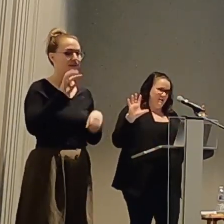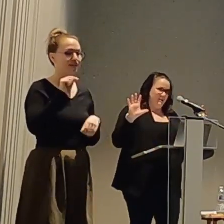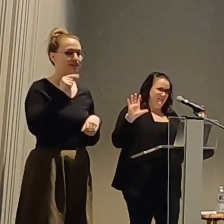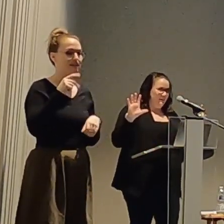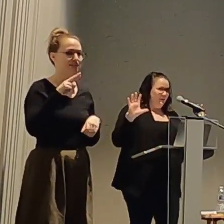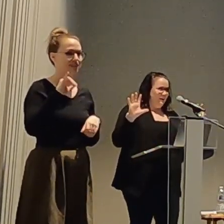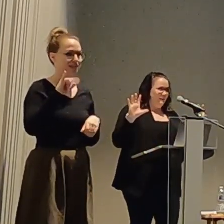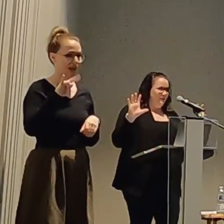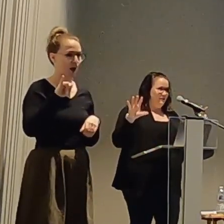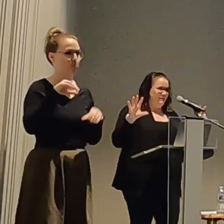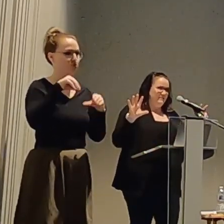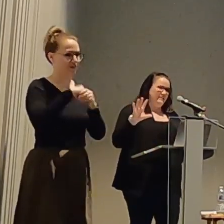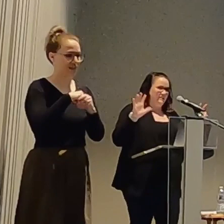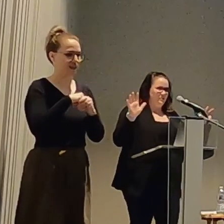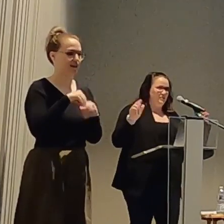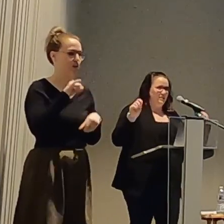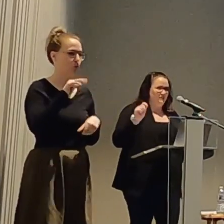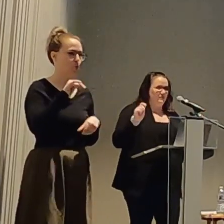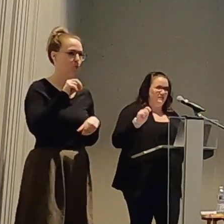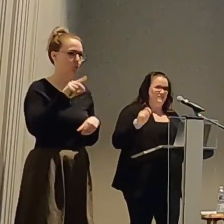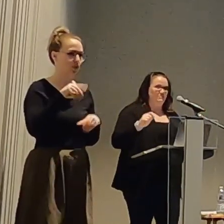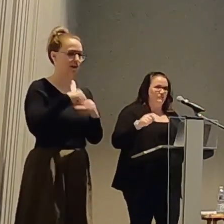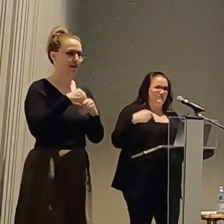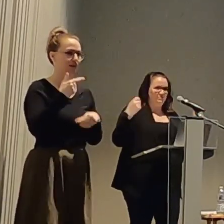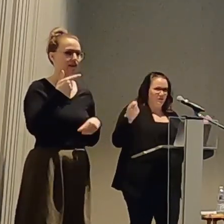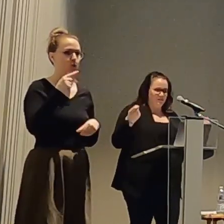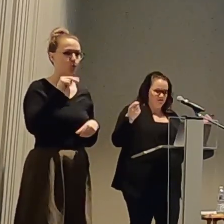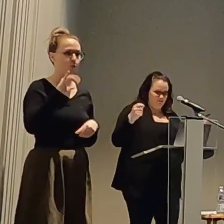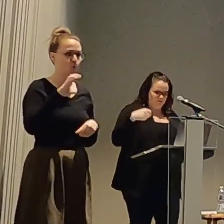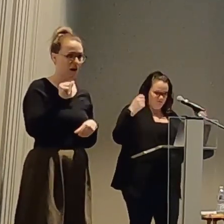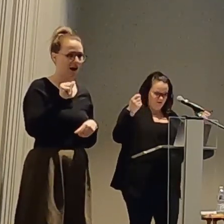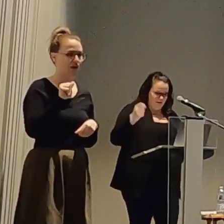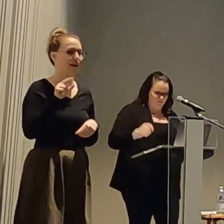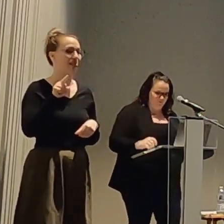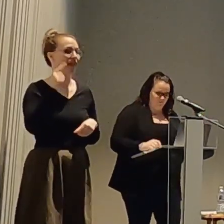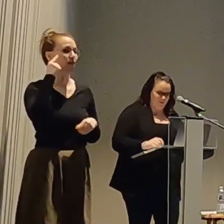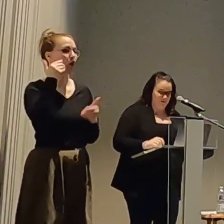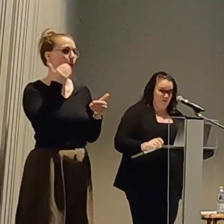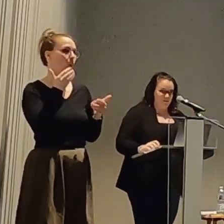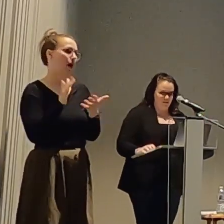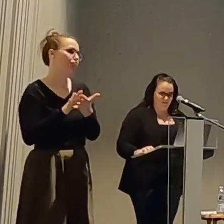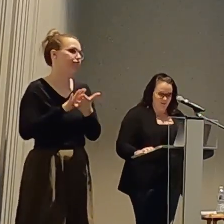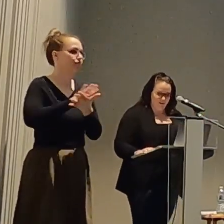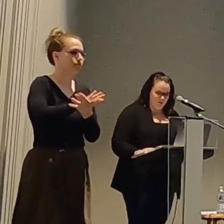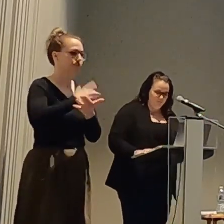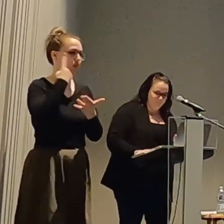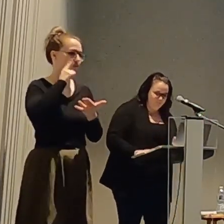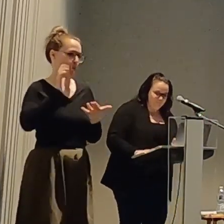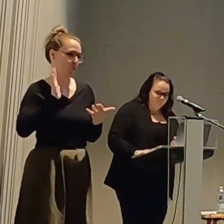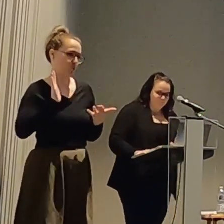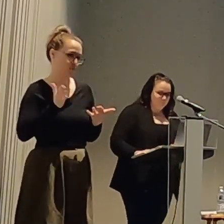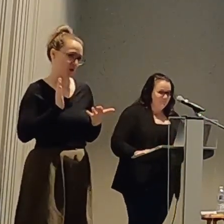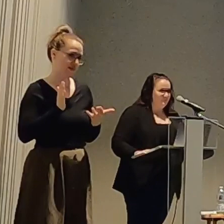of Guernica, and they thought, we should cover this up for this press, for this press